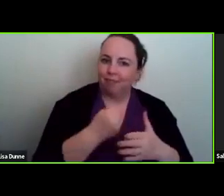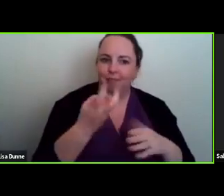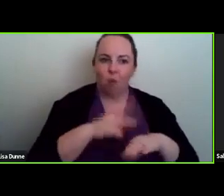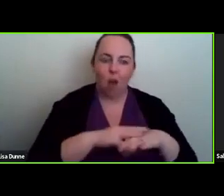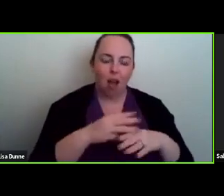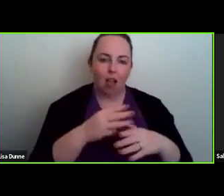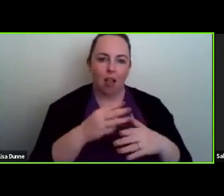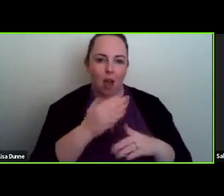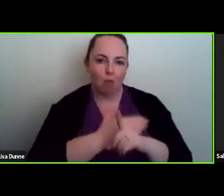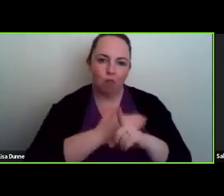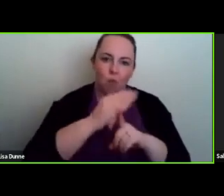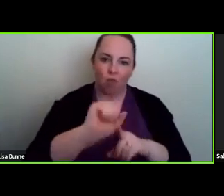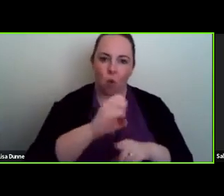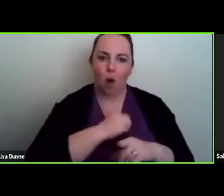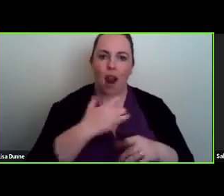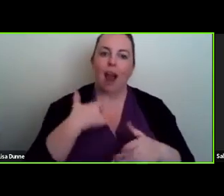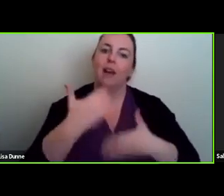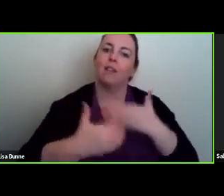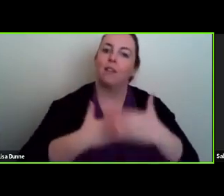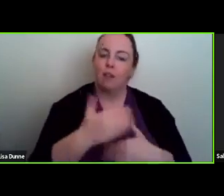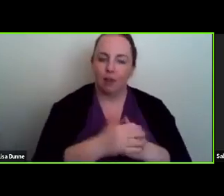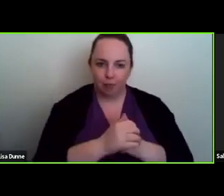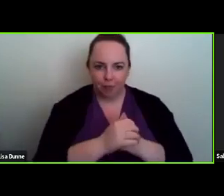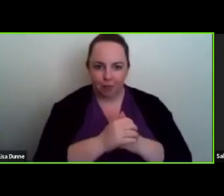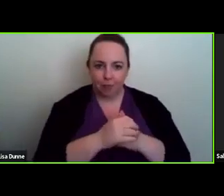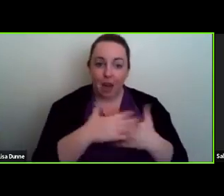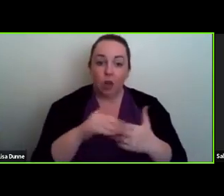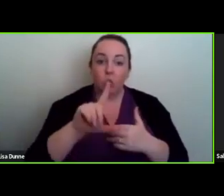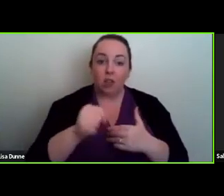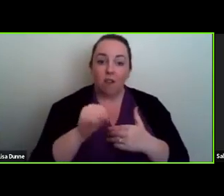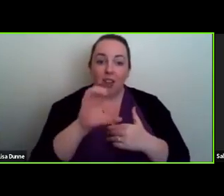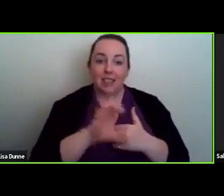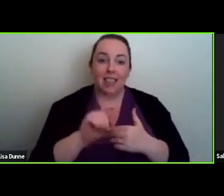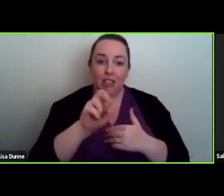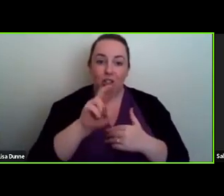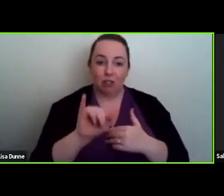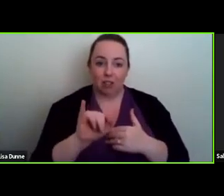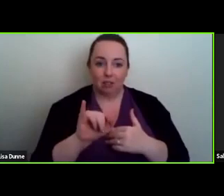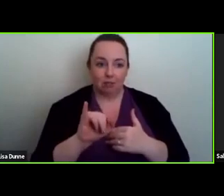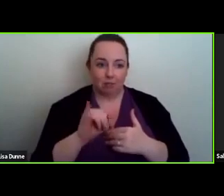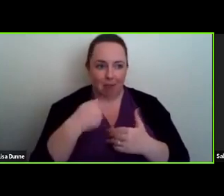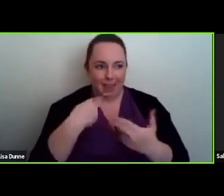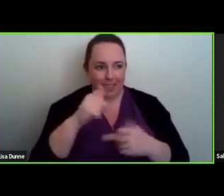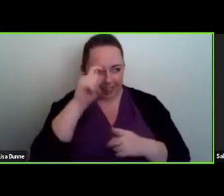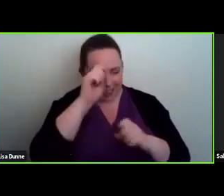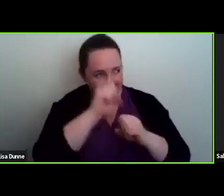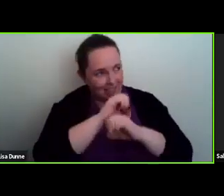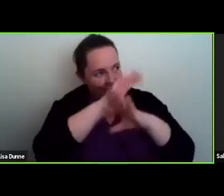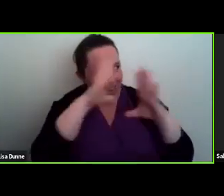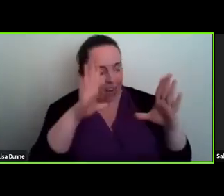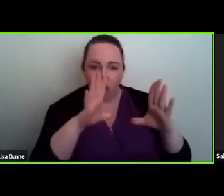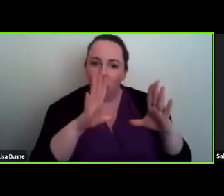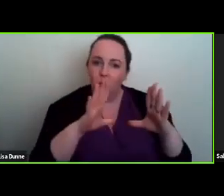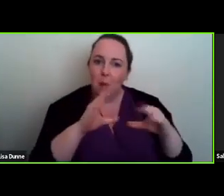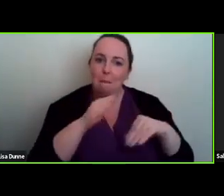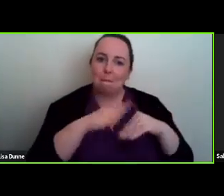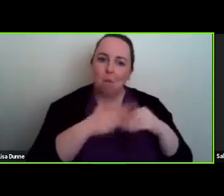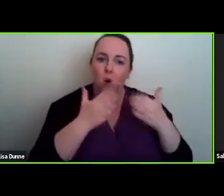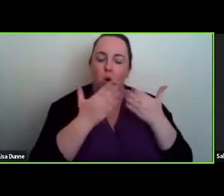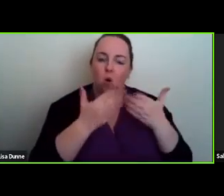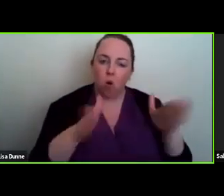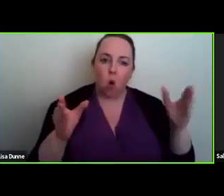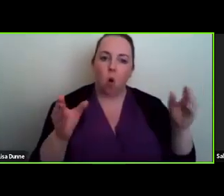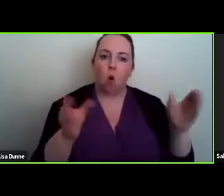improve their living standard. And in 21st century, we really need to think this clearly and open our door to the diversity that